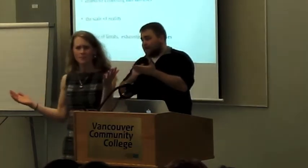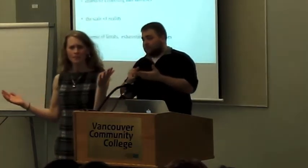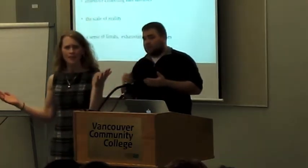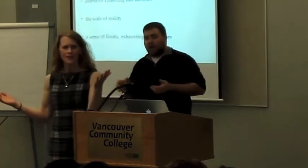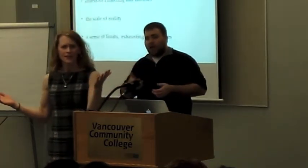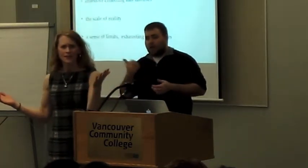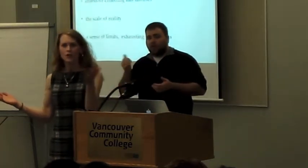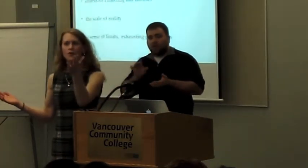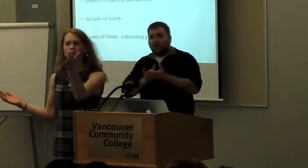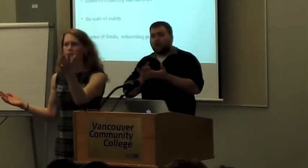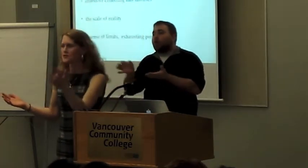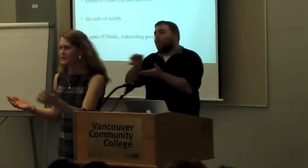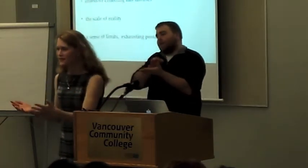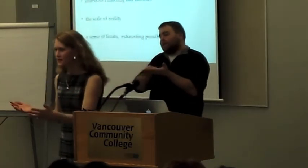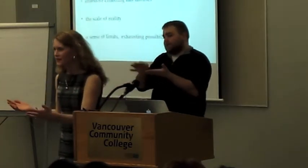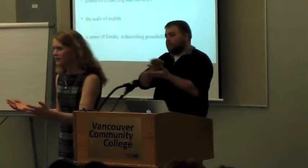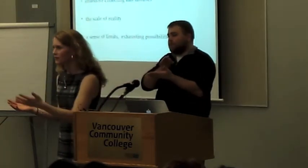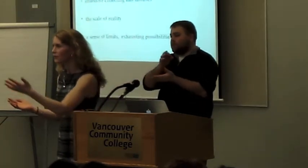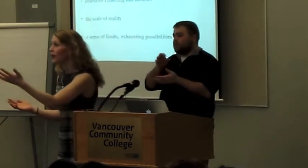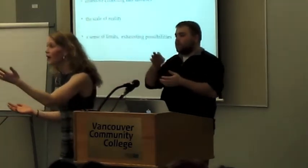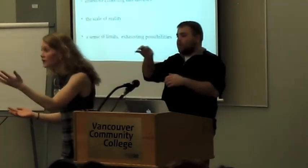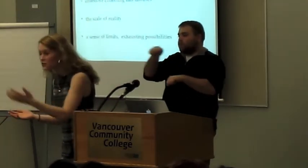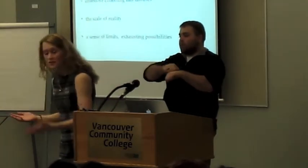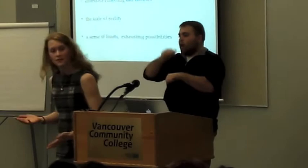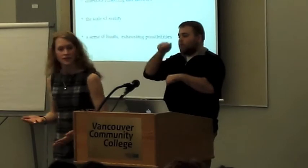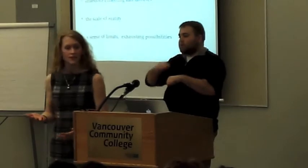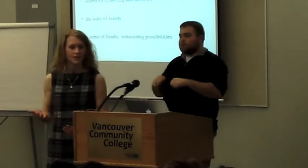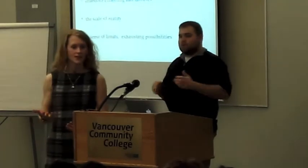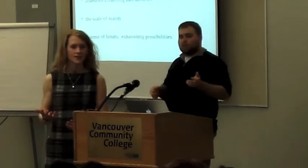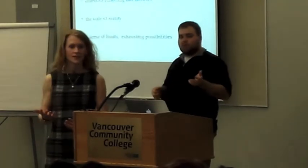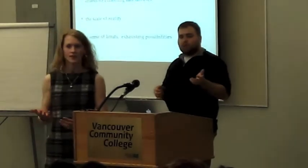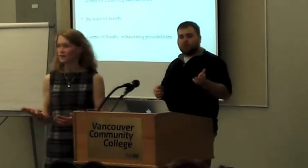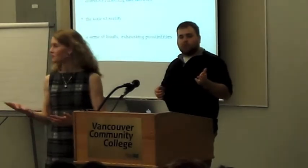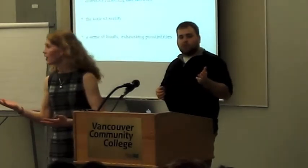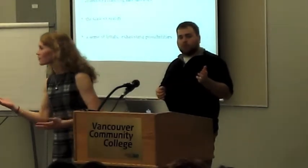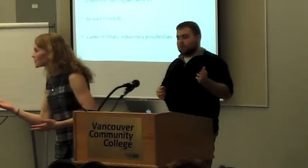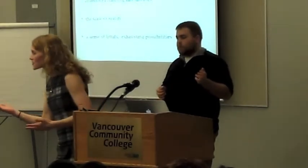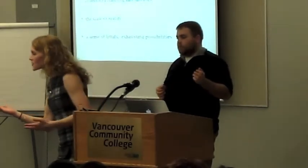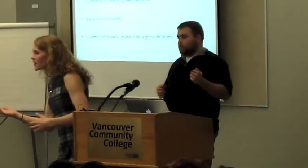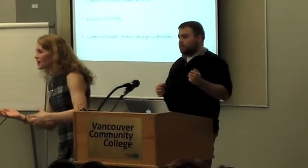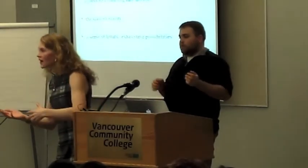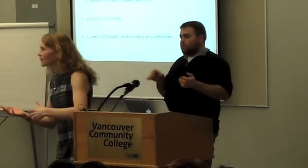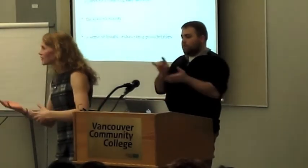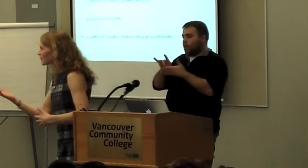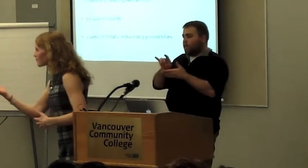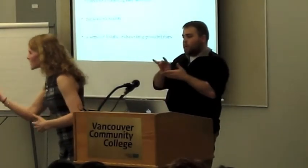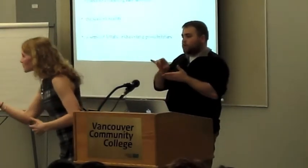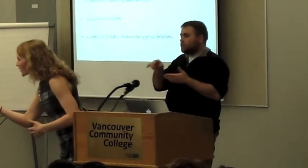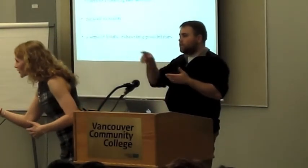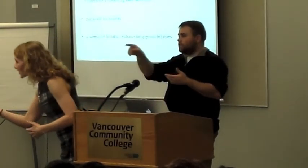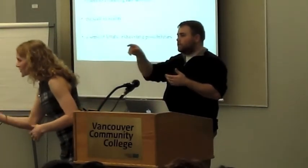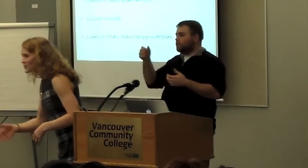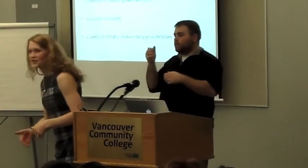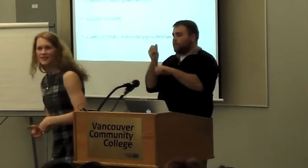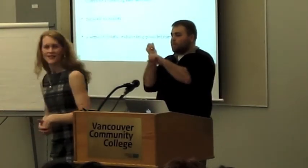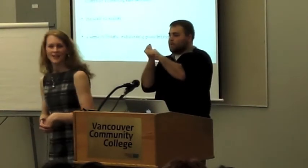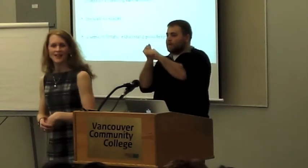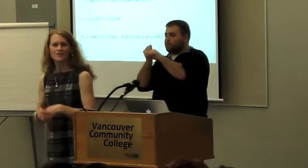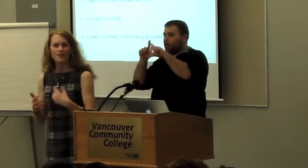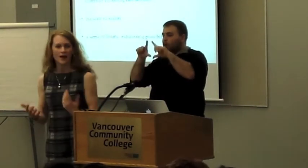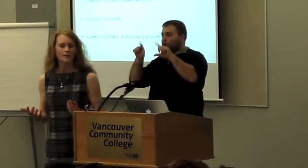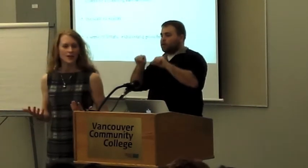else? Coins. Rocks. Marbles. Baseball